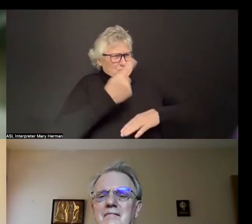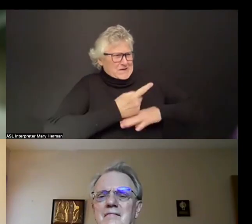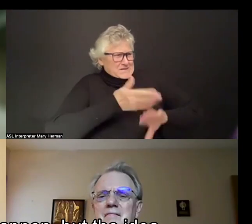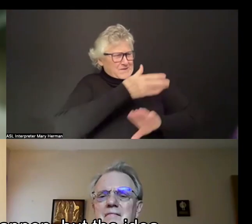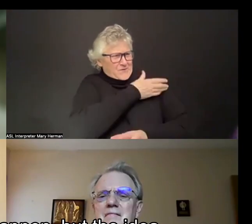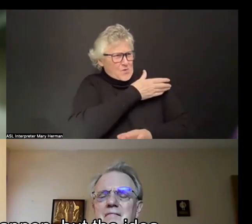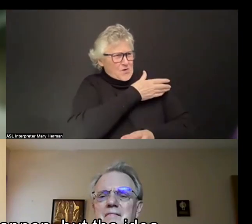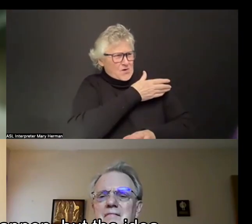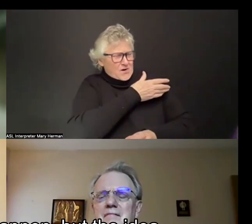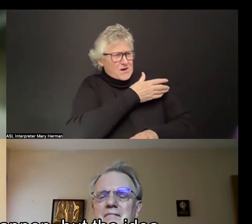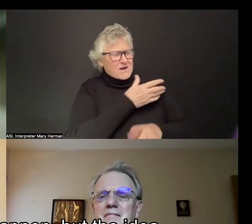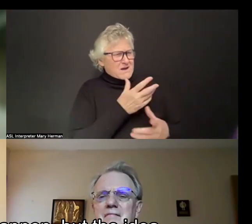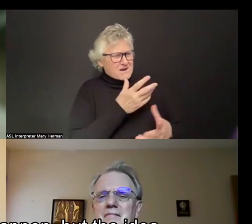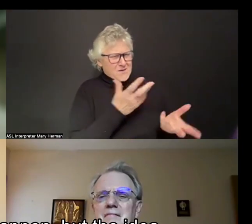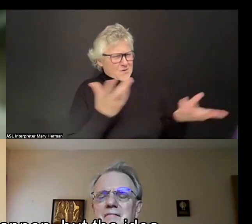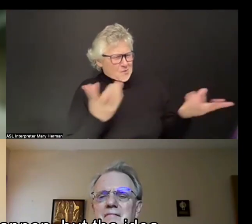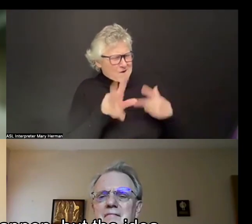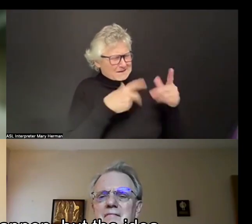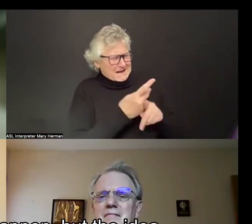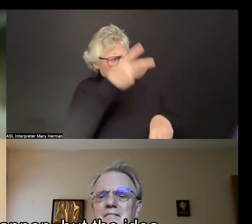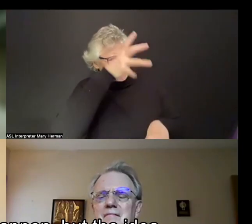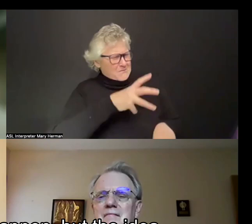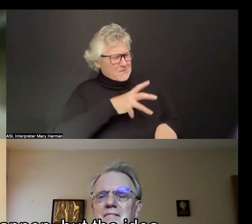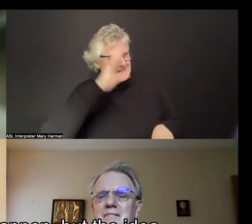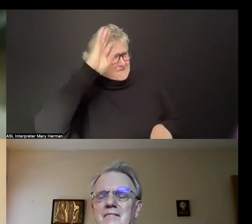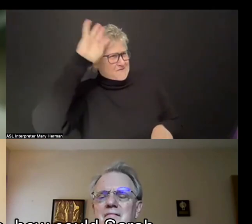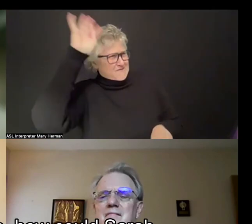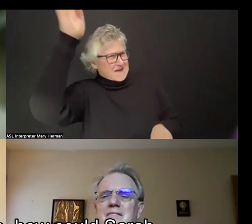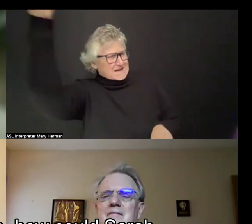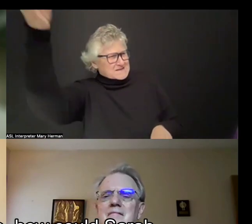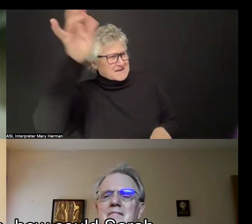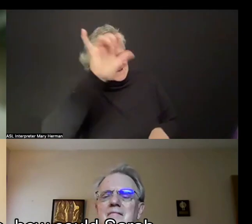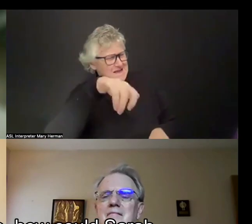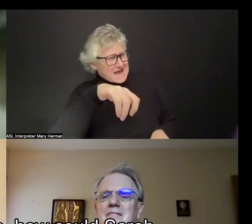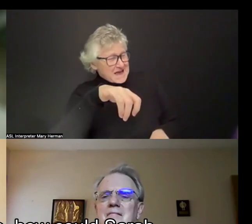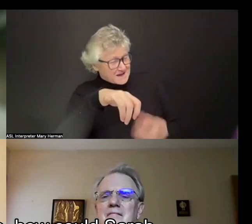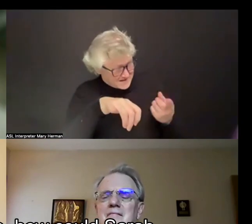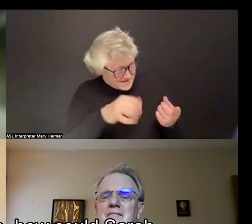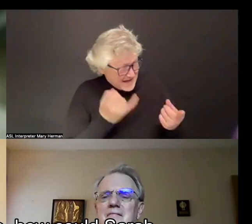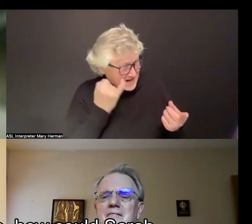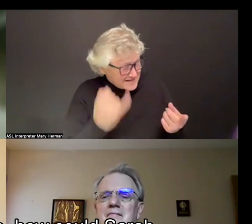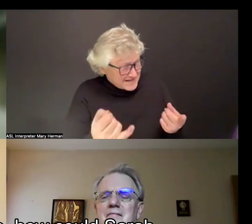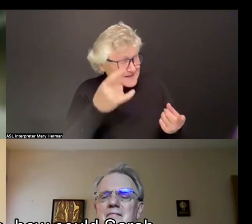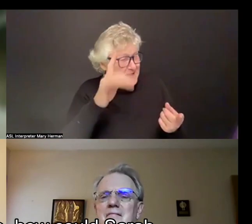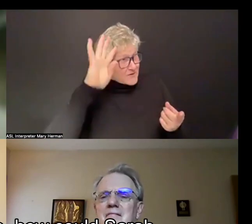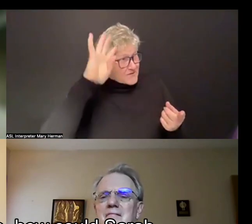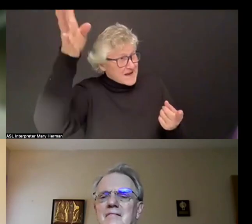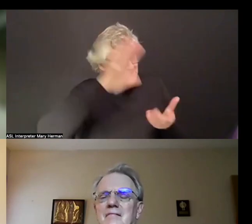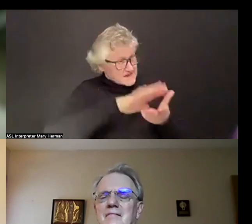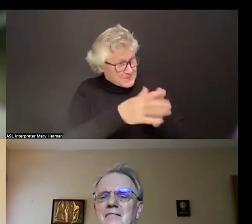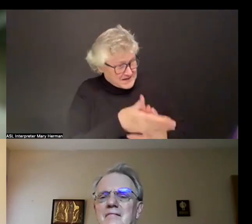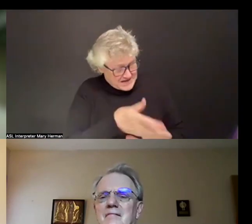that? Not that it didn't happen, but the idea that she'd put it in writing is preposterous. And if it were true, how could Sarah possibly not know her in the